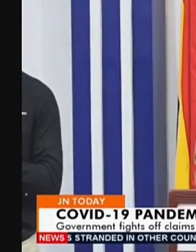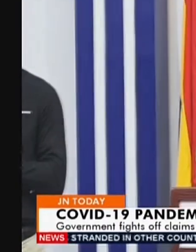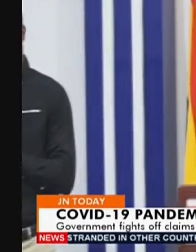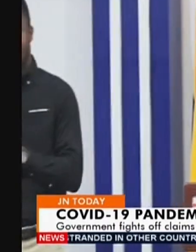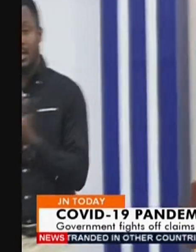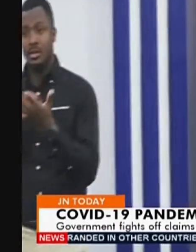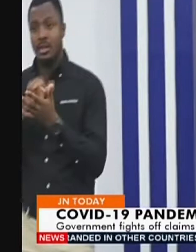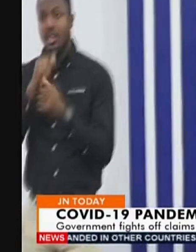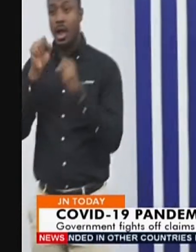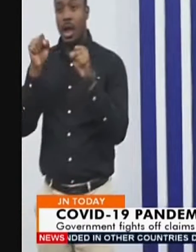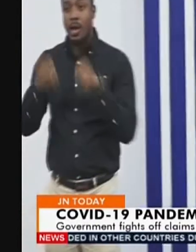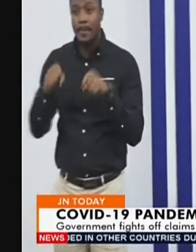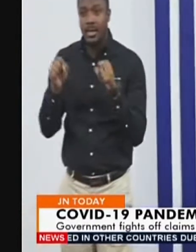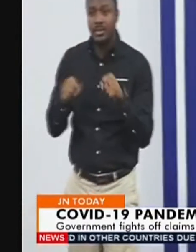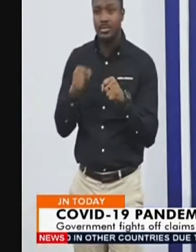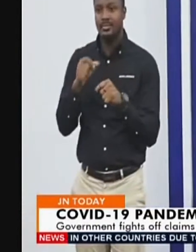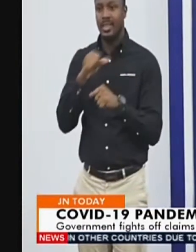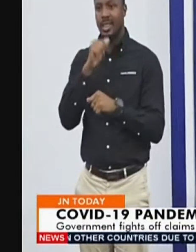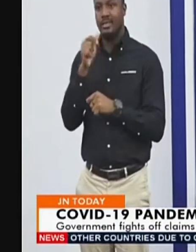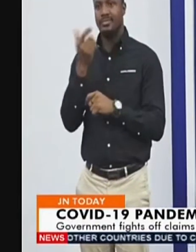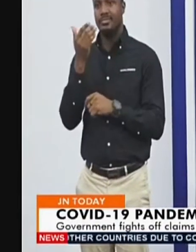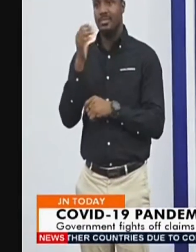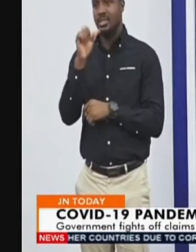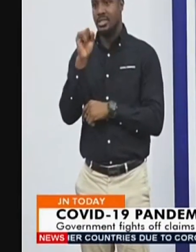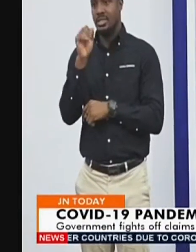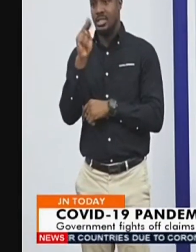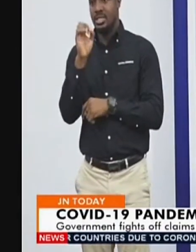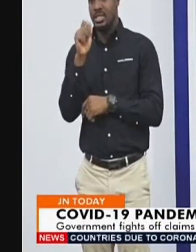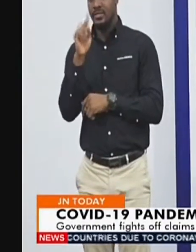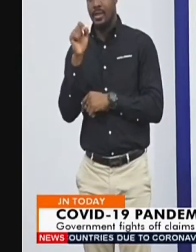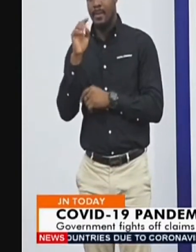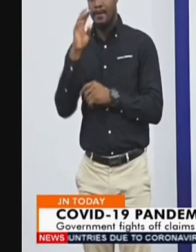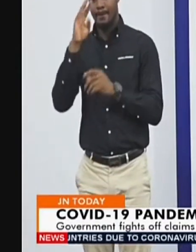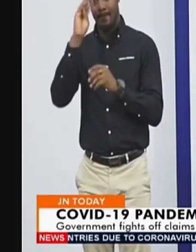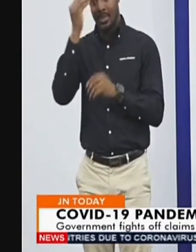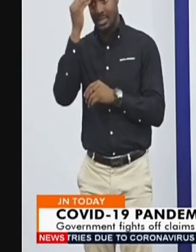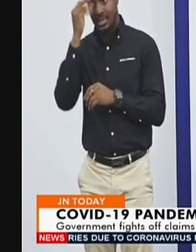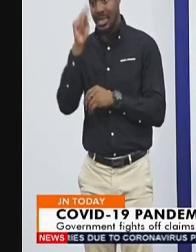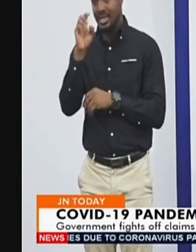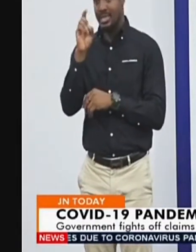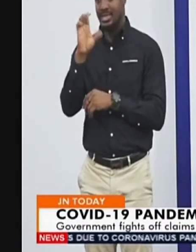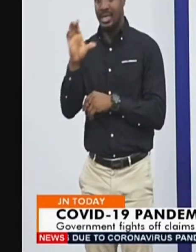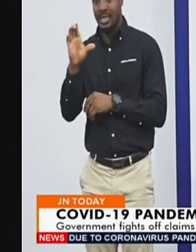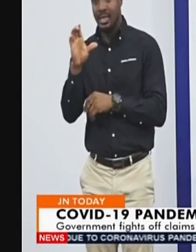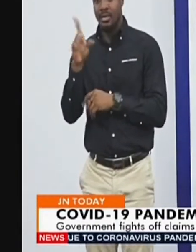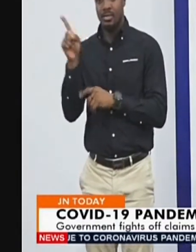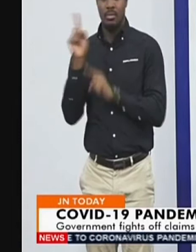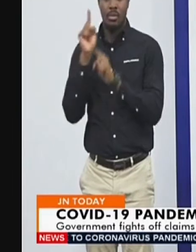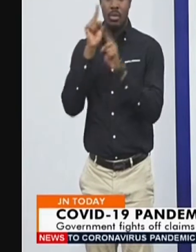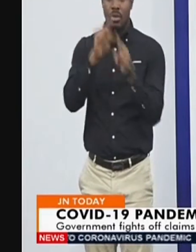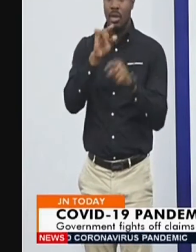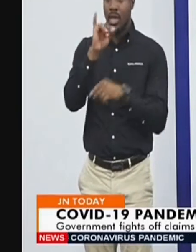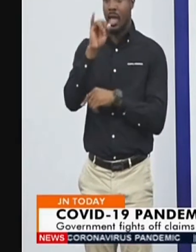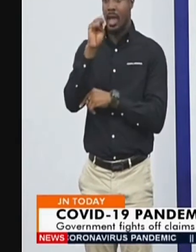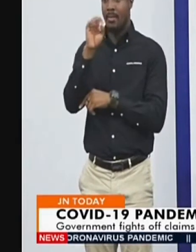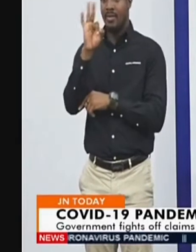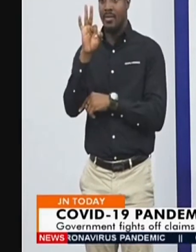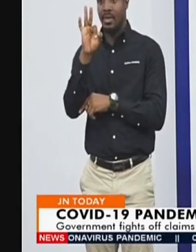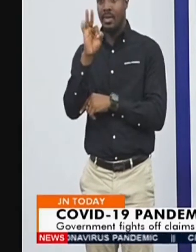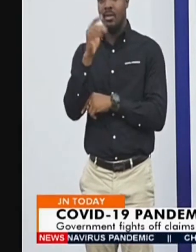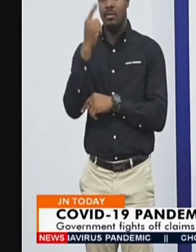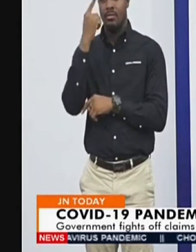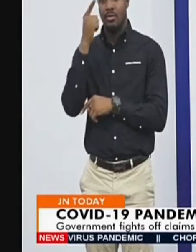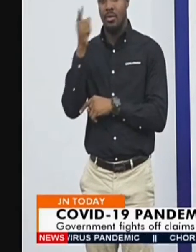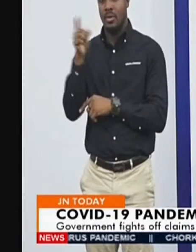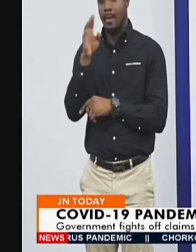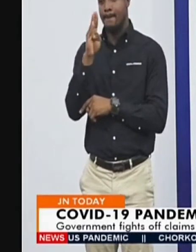of incompetence and insensitivity. Mr. Mahama and the NDC went to the IMF for